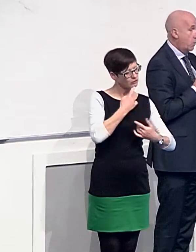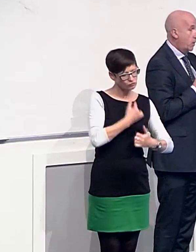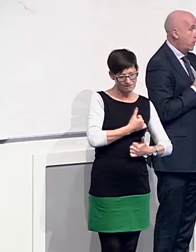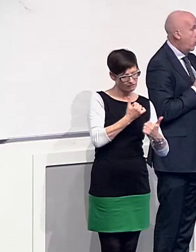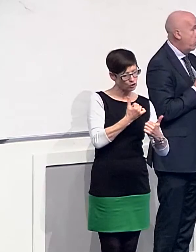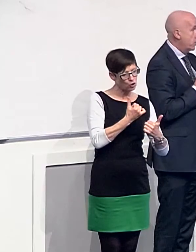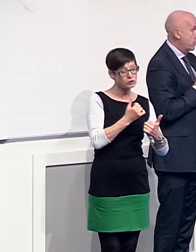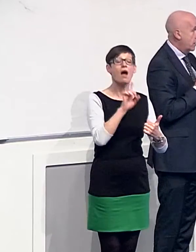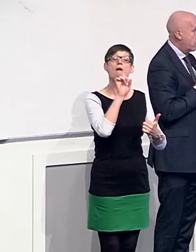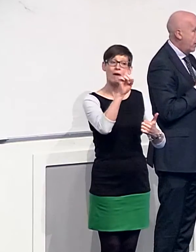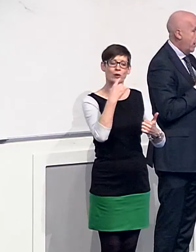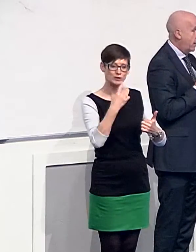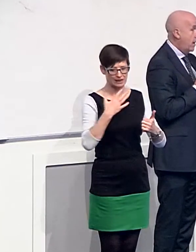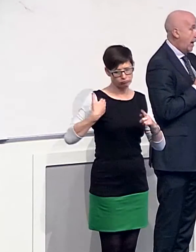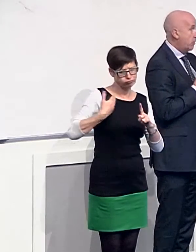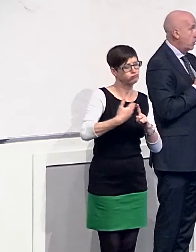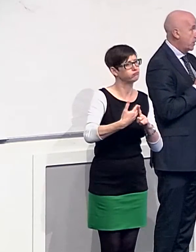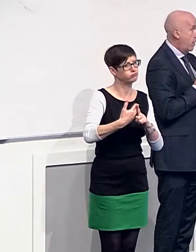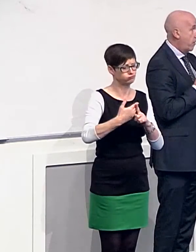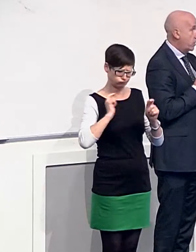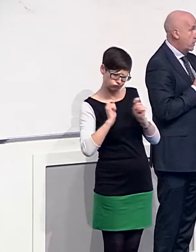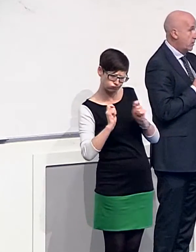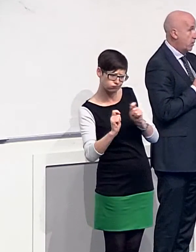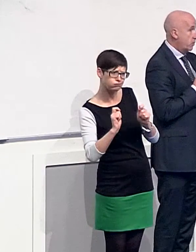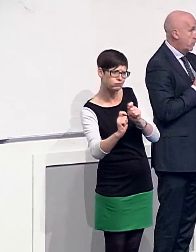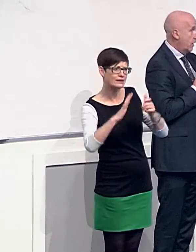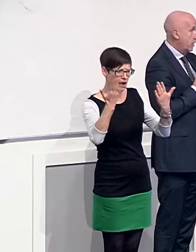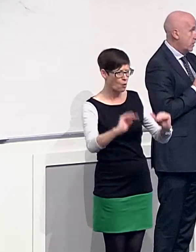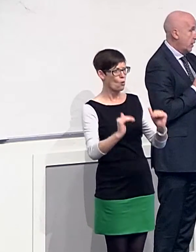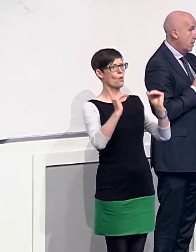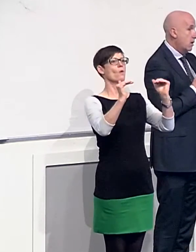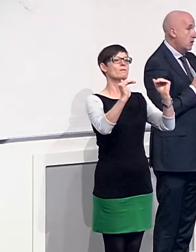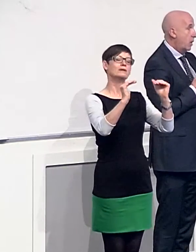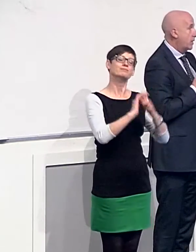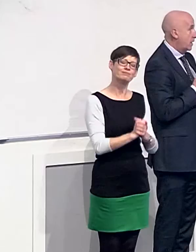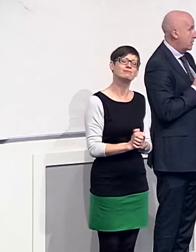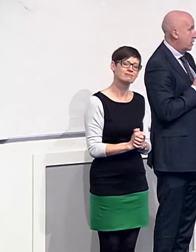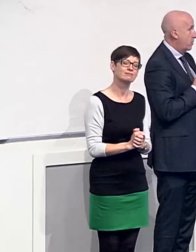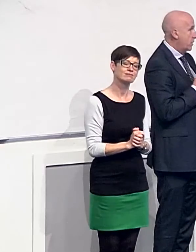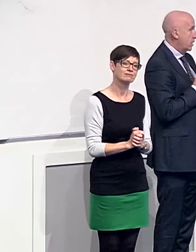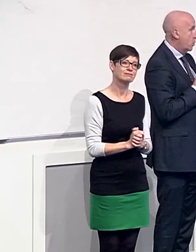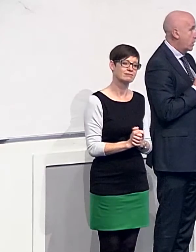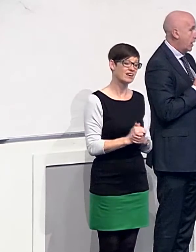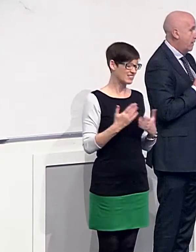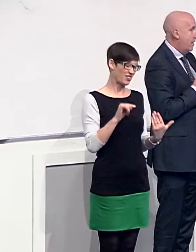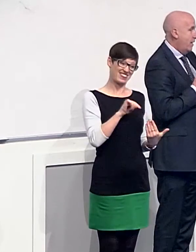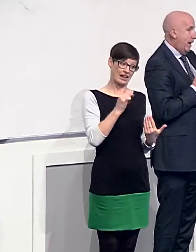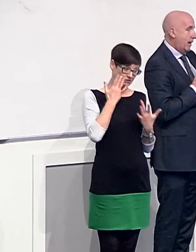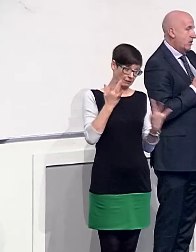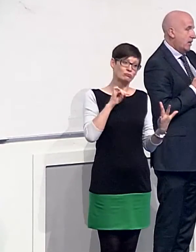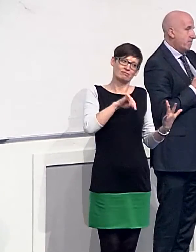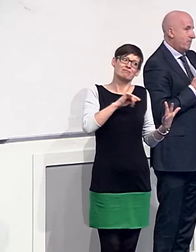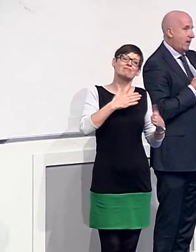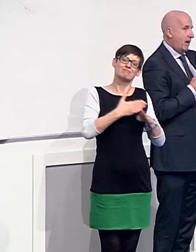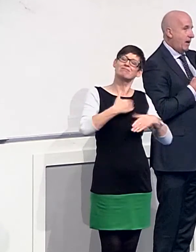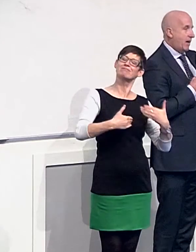say we've done a whole bunch of things around that, and our results are now very good, and these are our results for the last year. So I think that's an example of this thing working. And